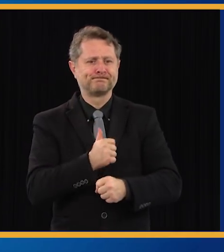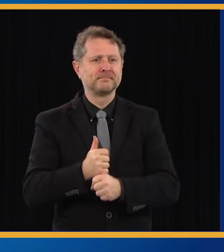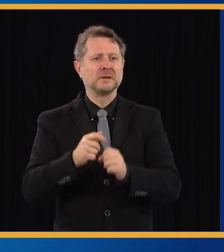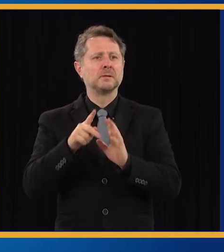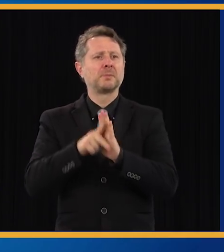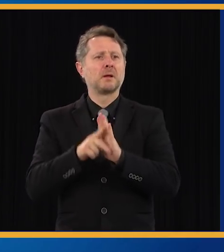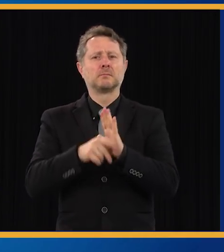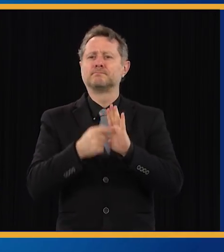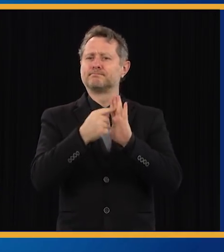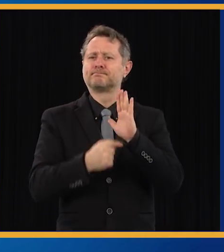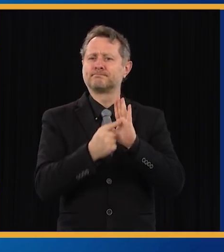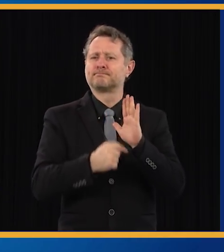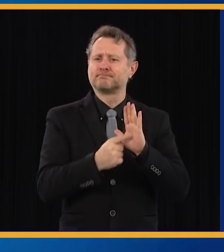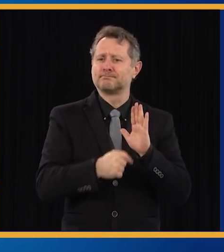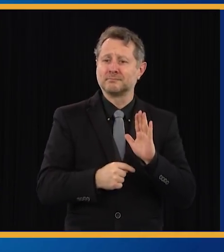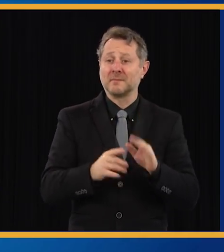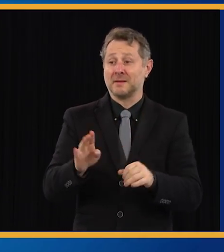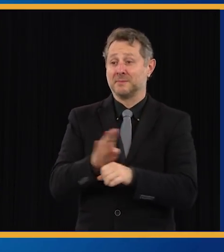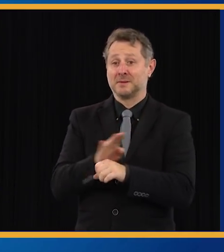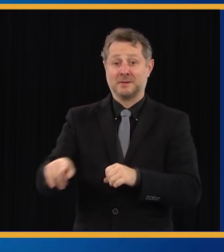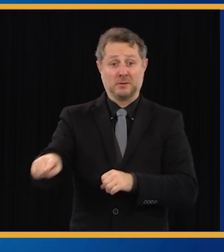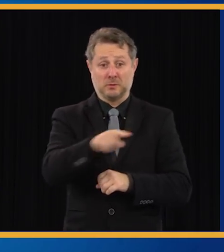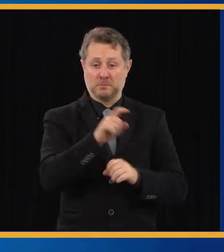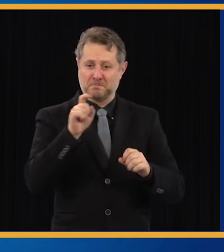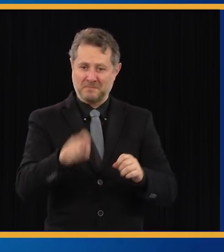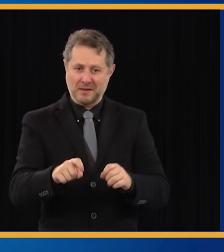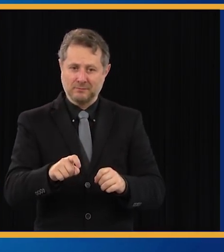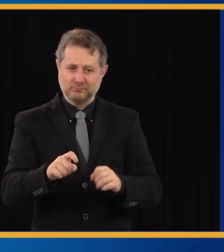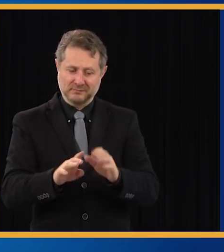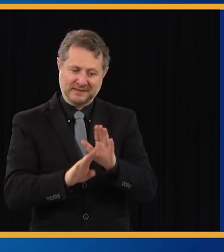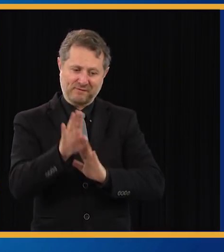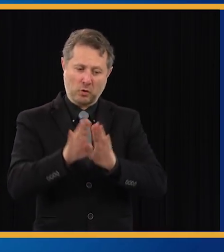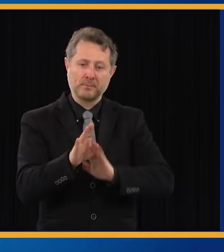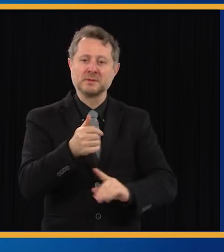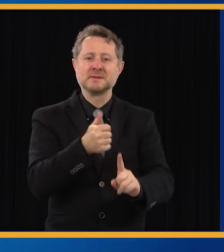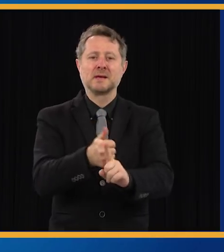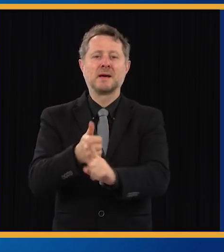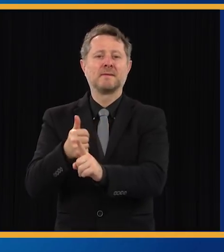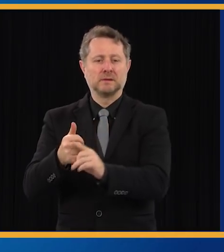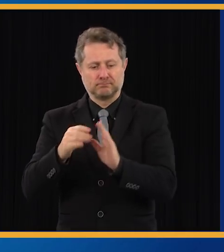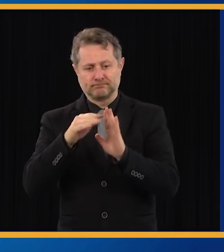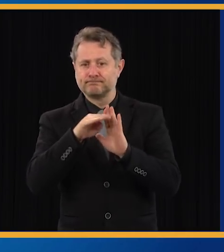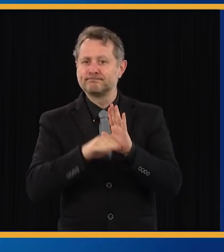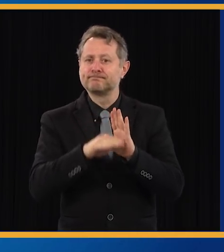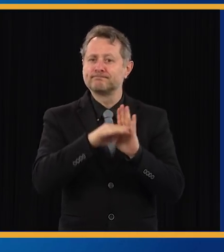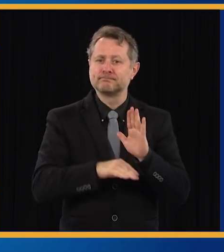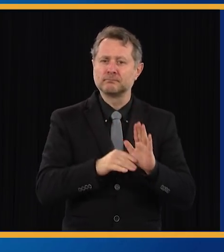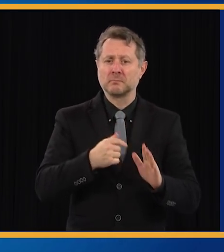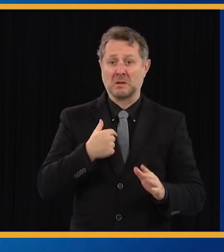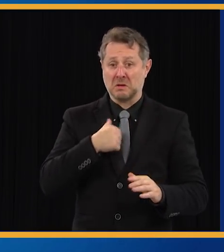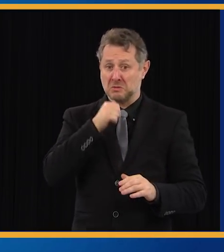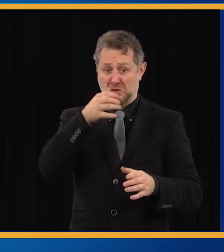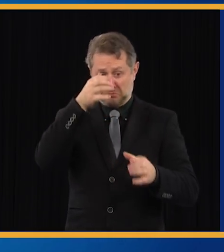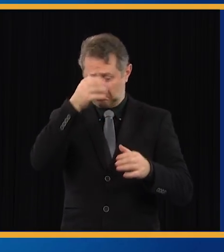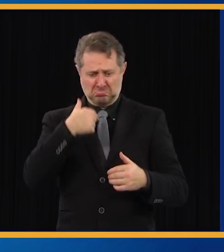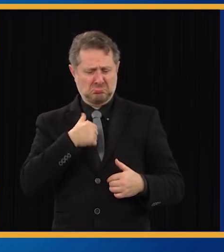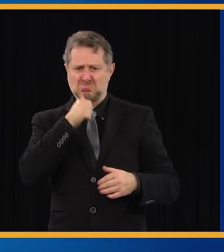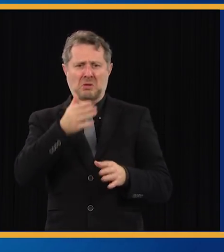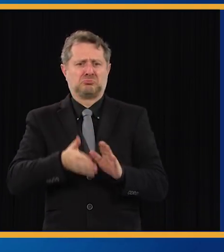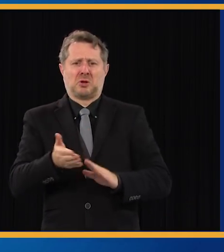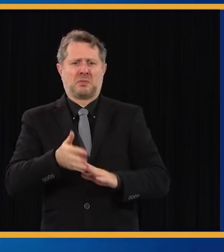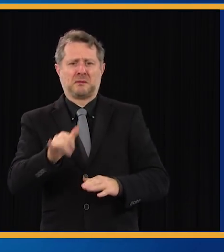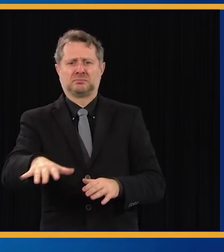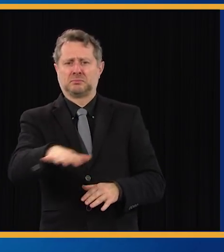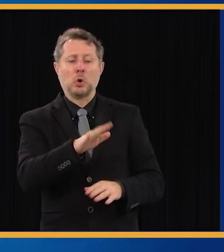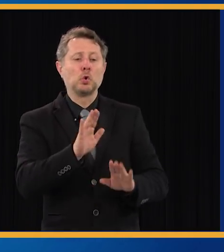is on business. You know your business. I don't know your business. I don't know how you do business. How do you incorporate